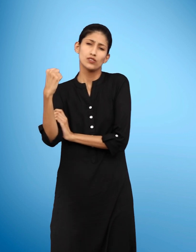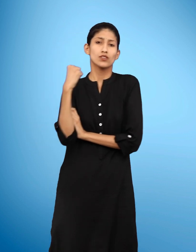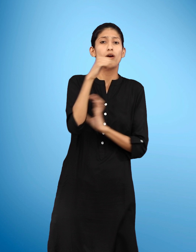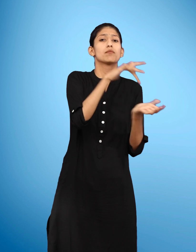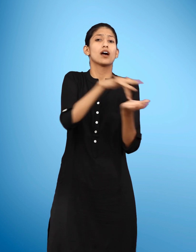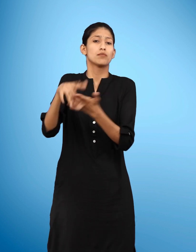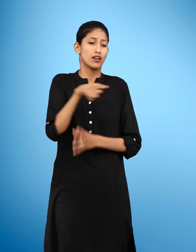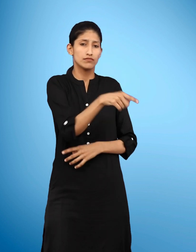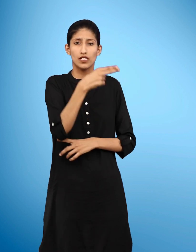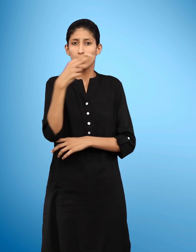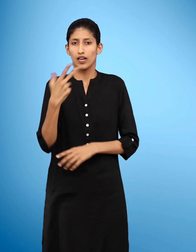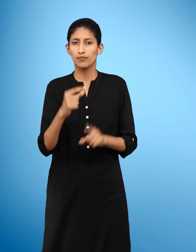were Peshawar and Mathura.